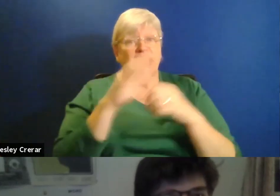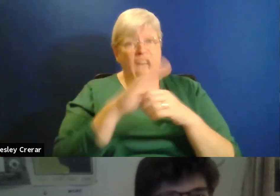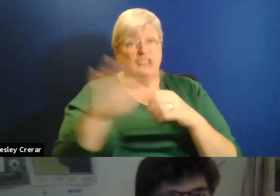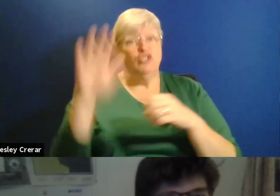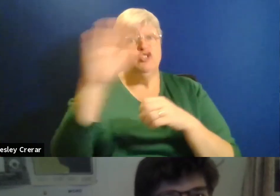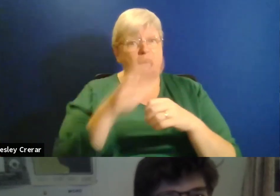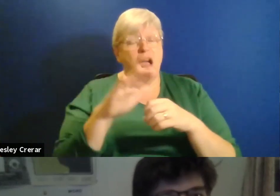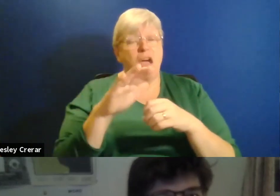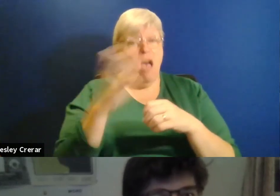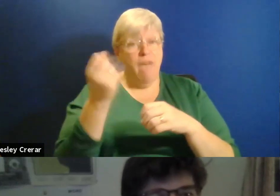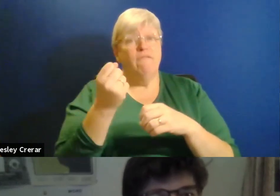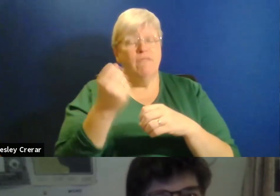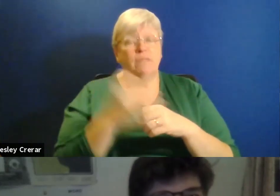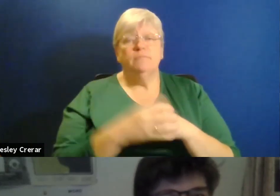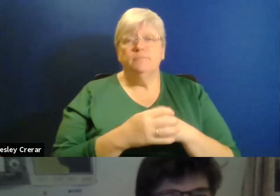well.